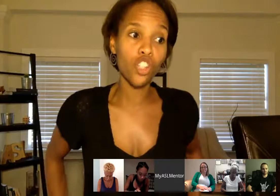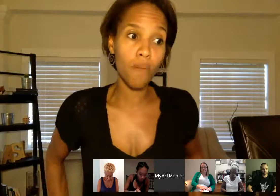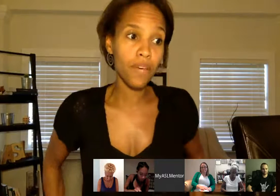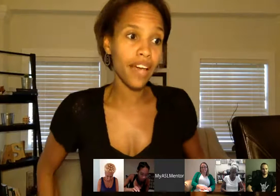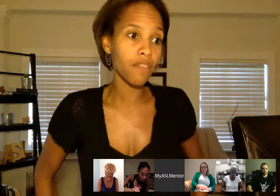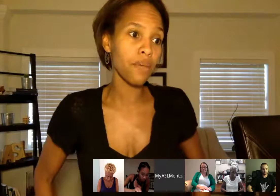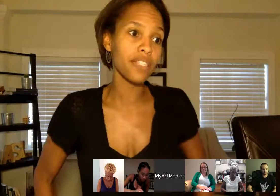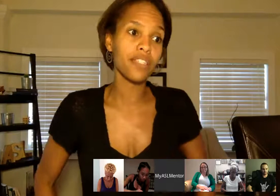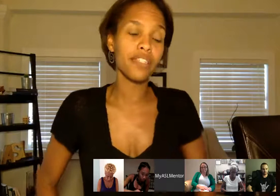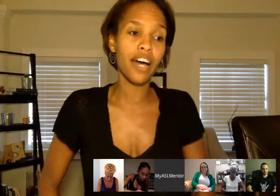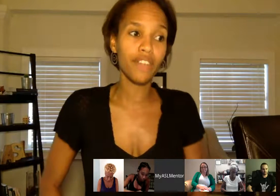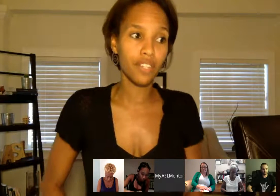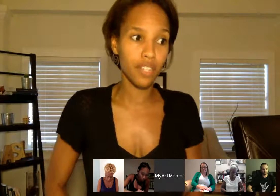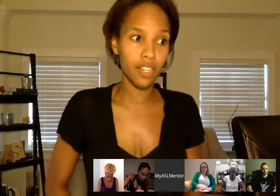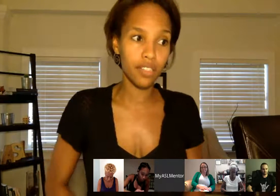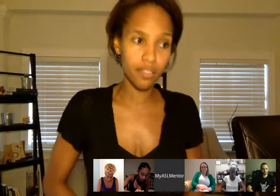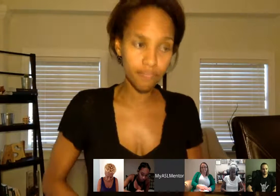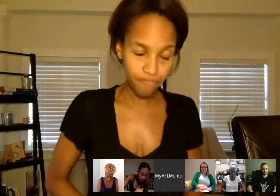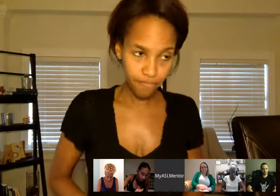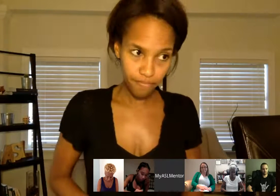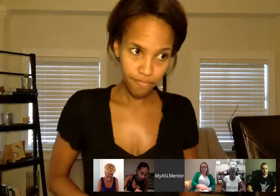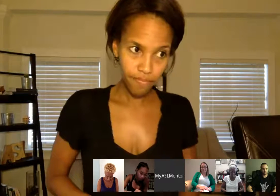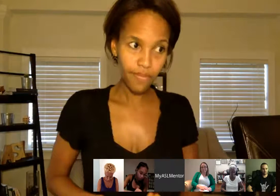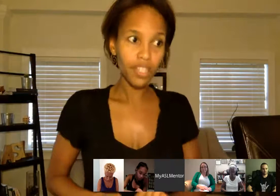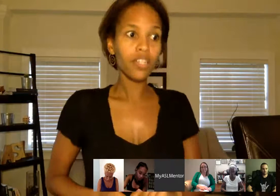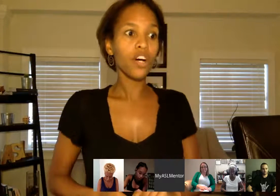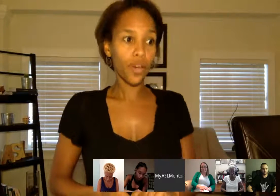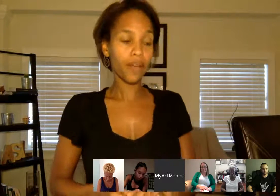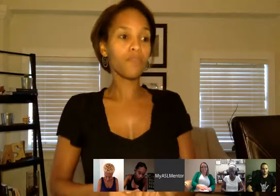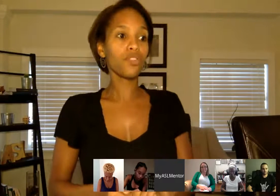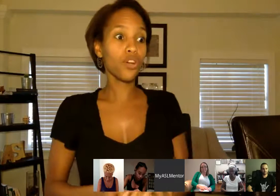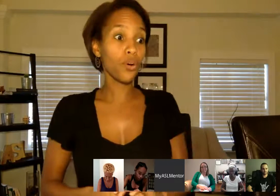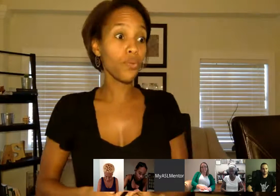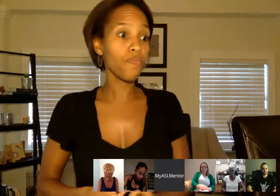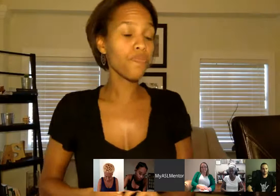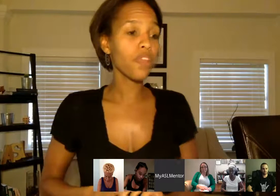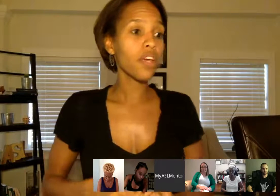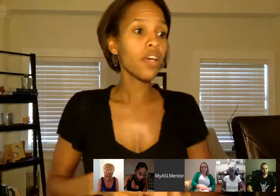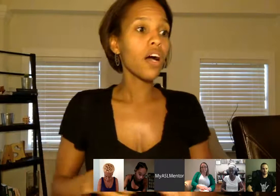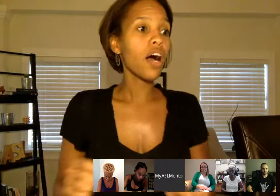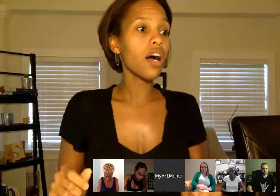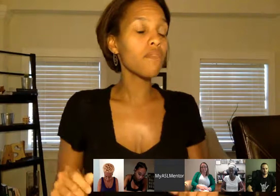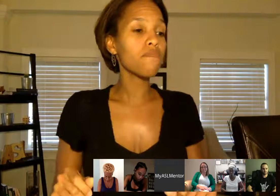been chomping at the bit to dive into this. Okay, so